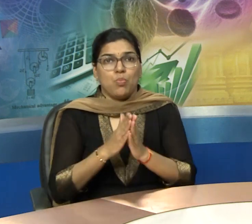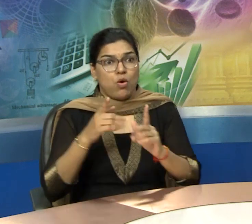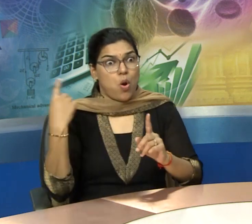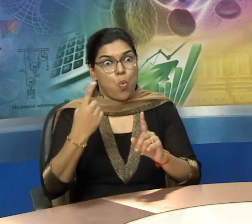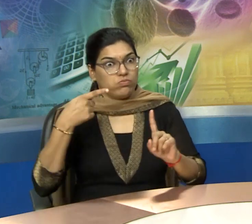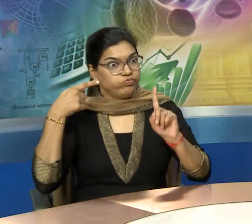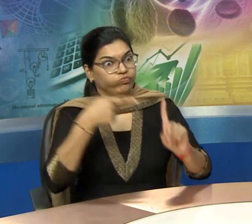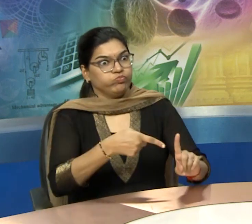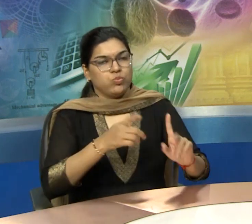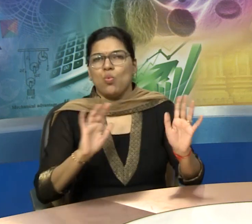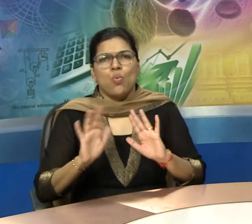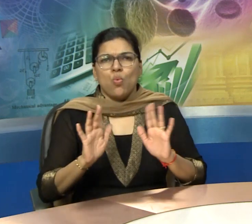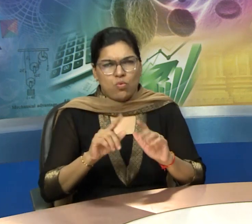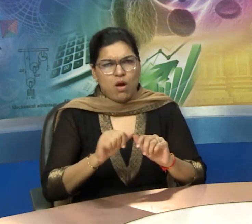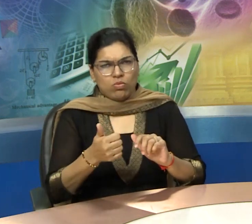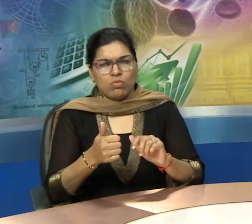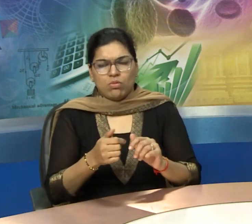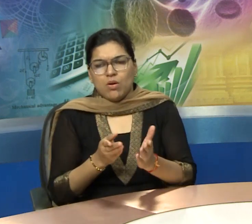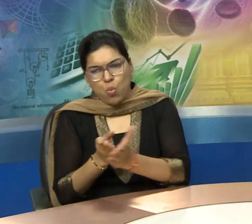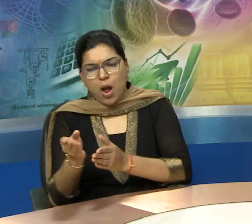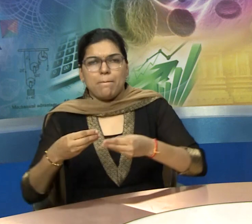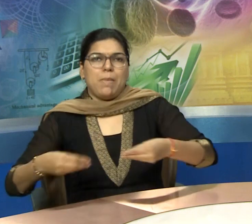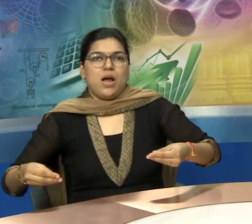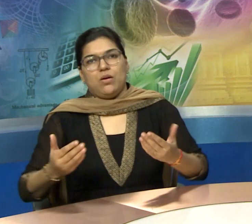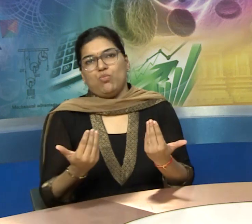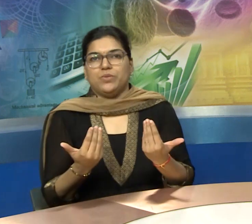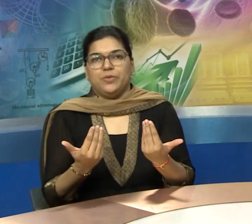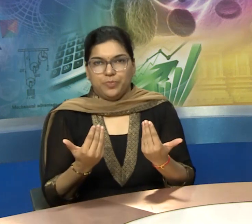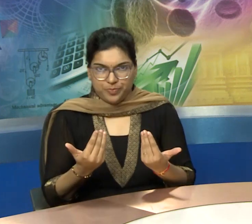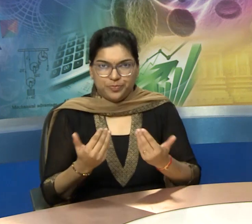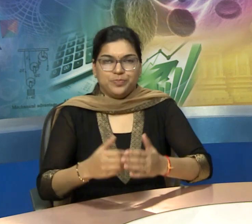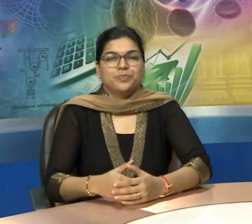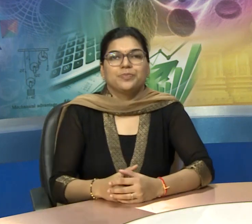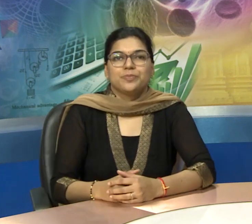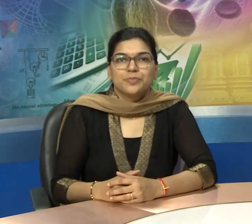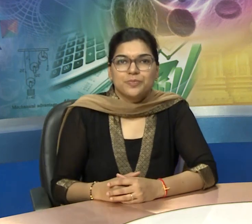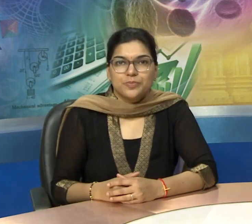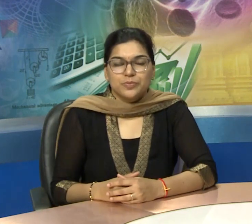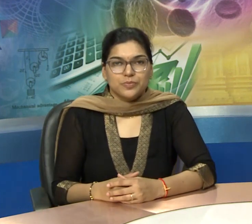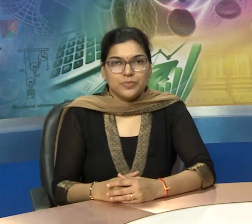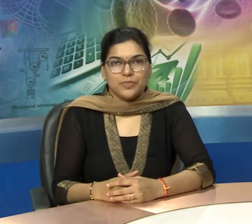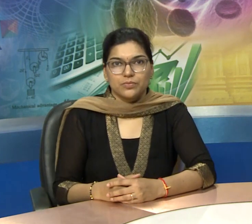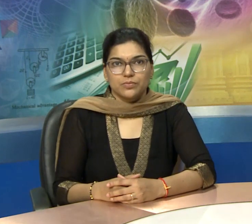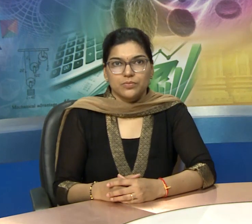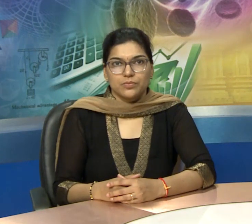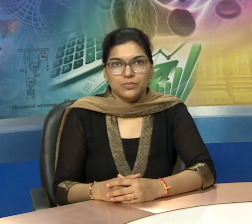So, books and reading materials are the important content.